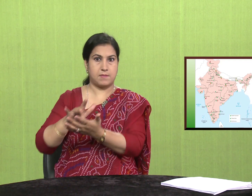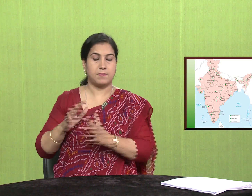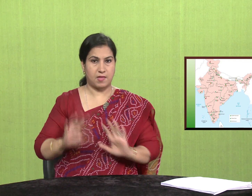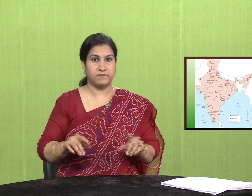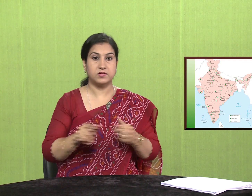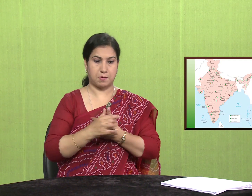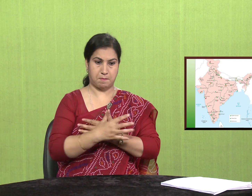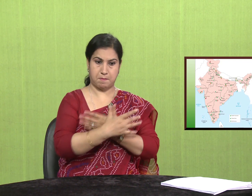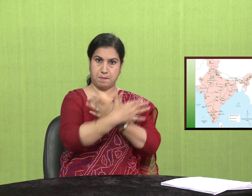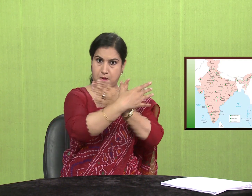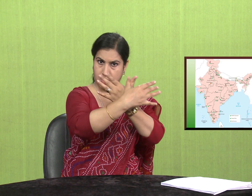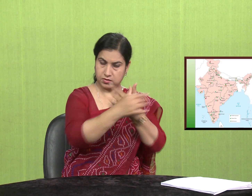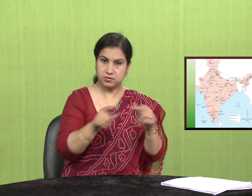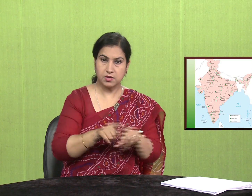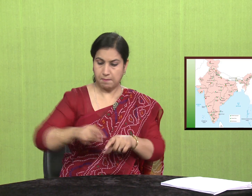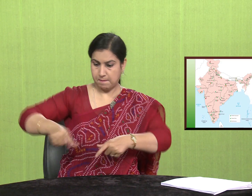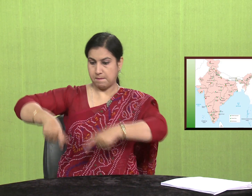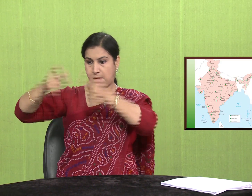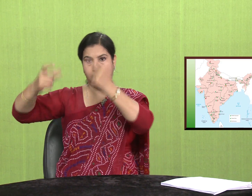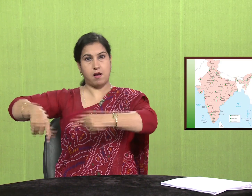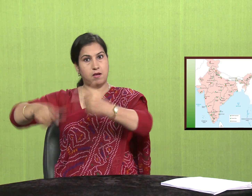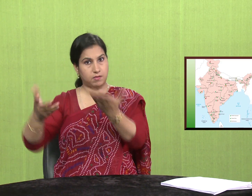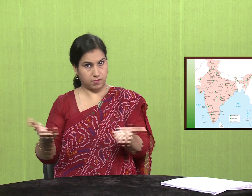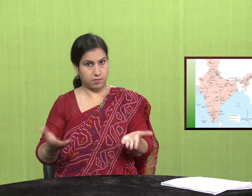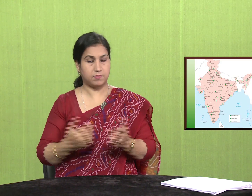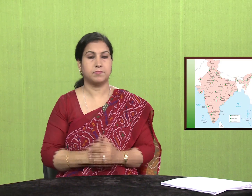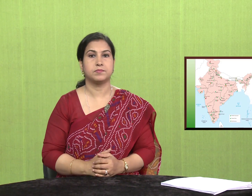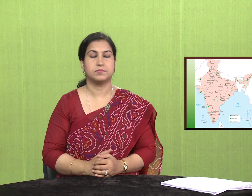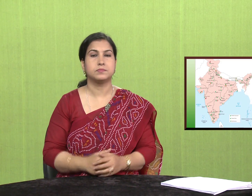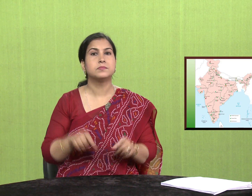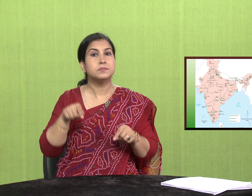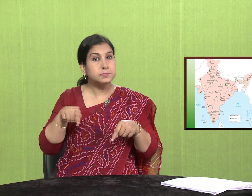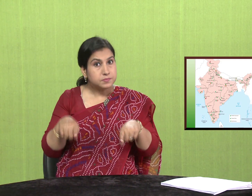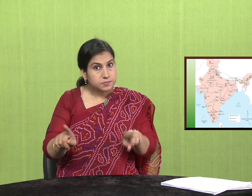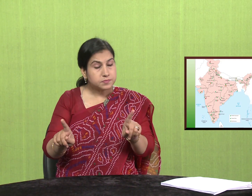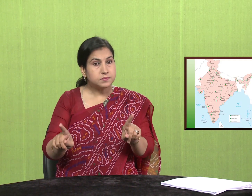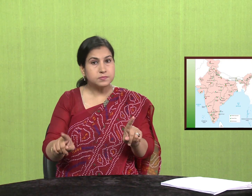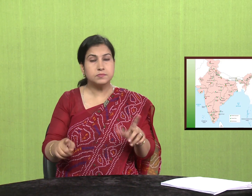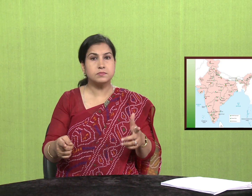birds, and plants in its 551